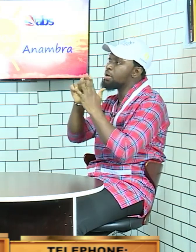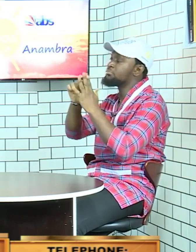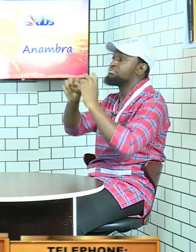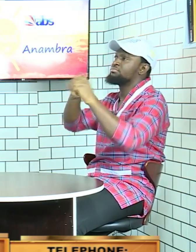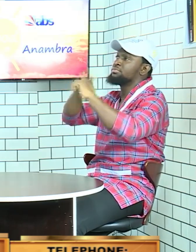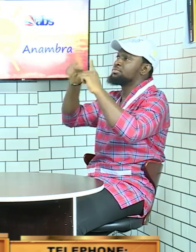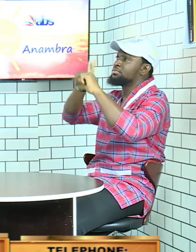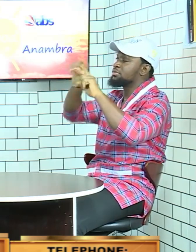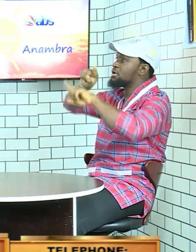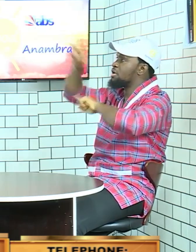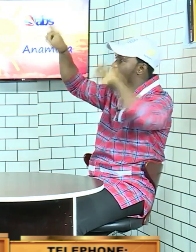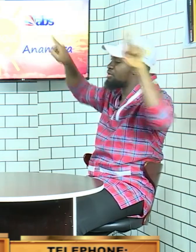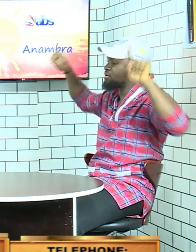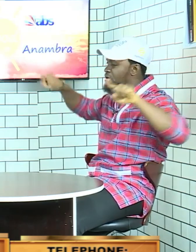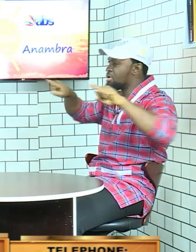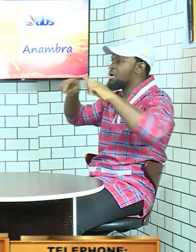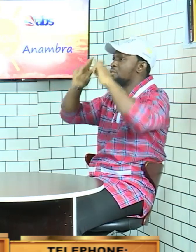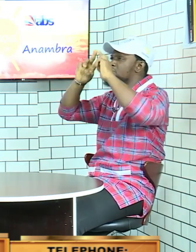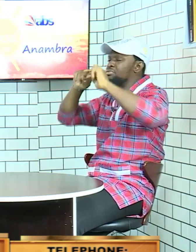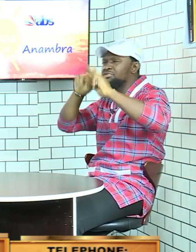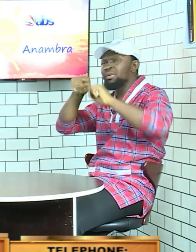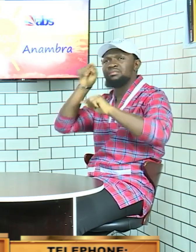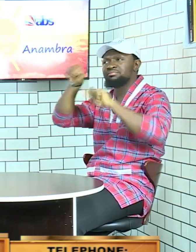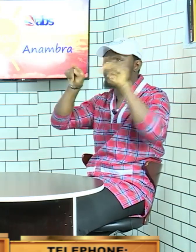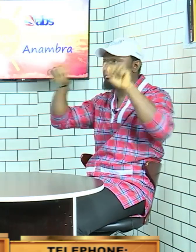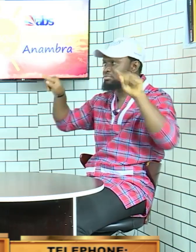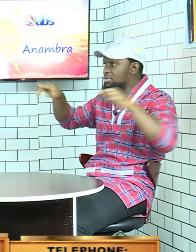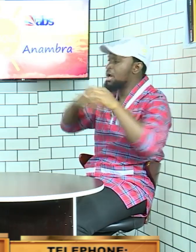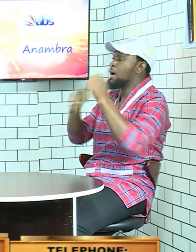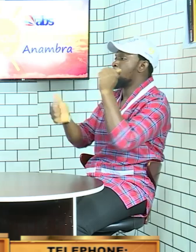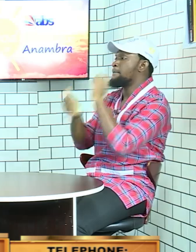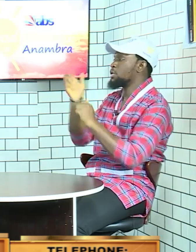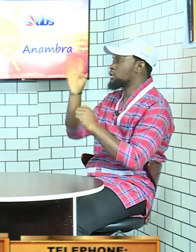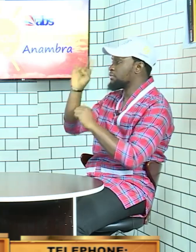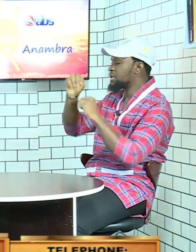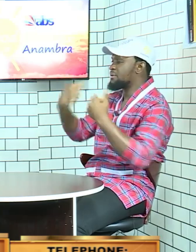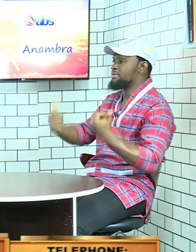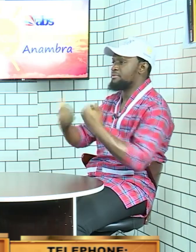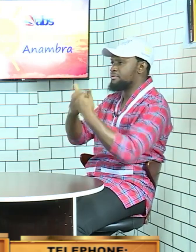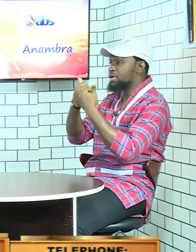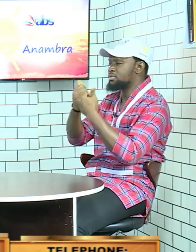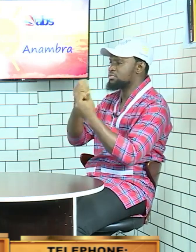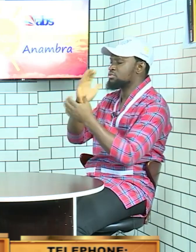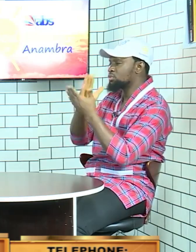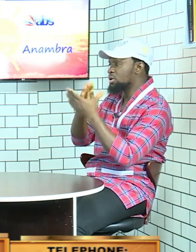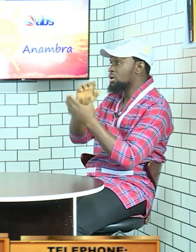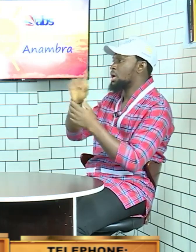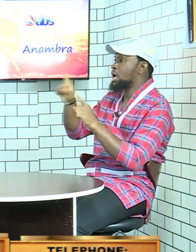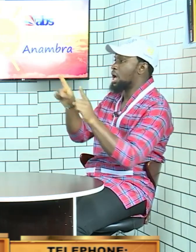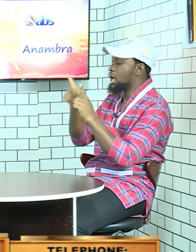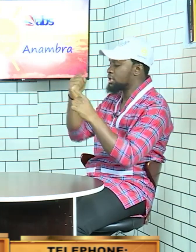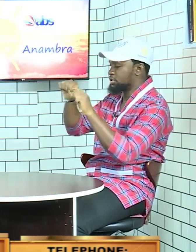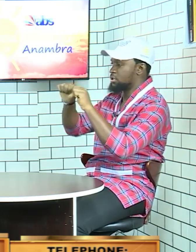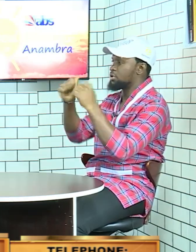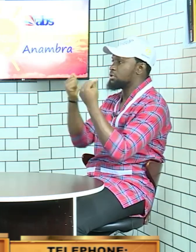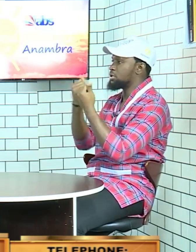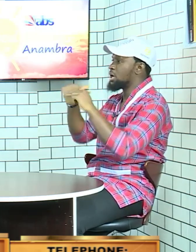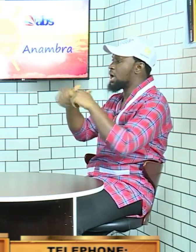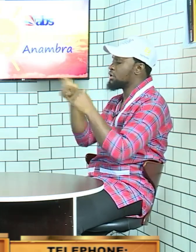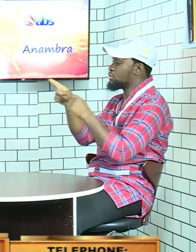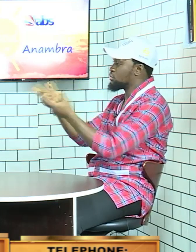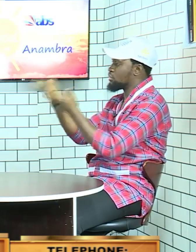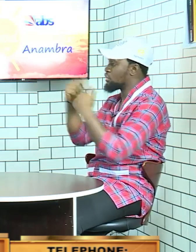the hard-to-reach area, rural communities, and most of them, they face one challenge or the other. Now, as an association, how do you